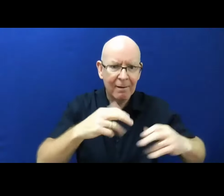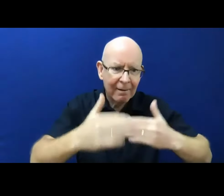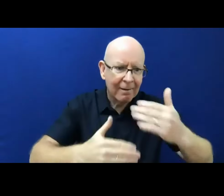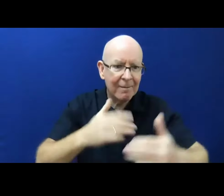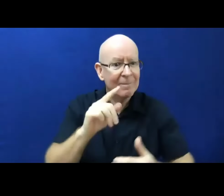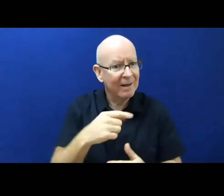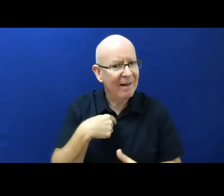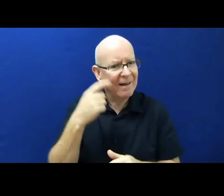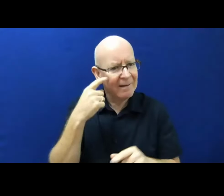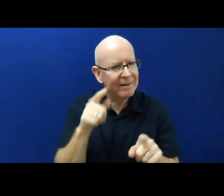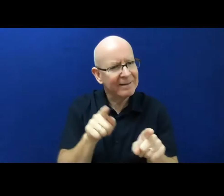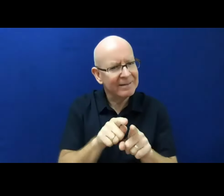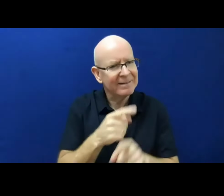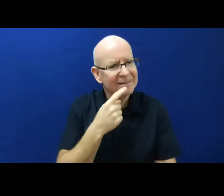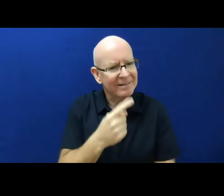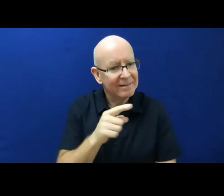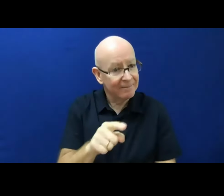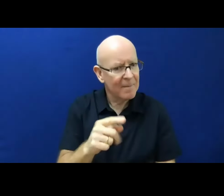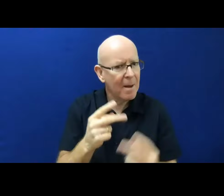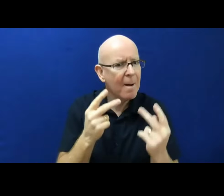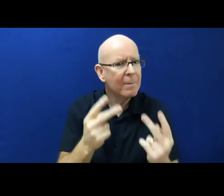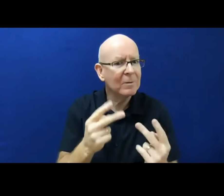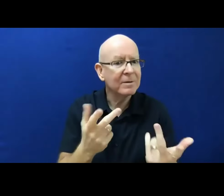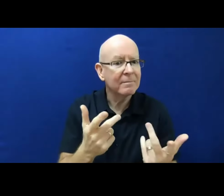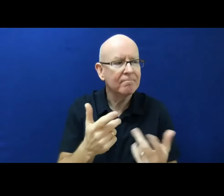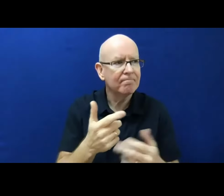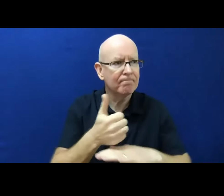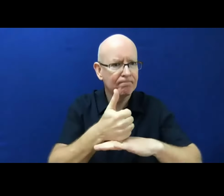and policy people who work in policy processes.